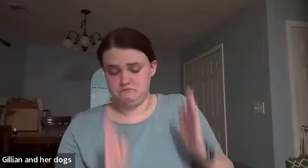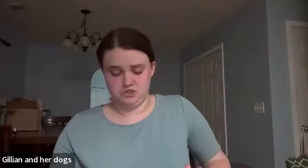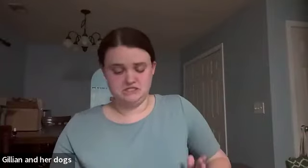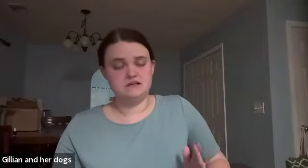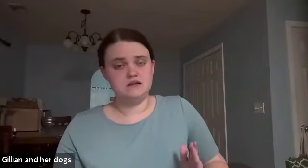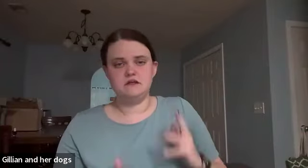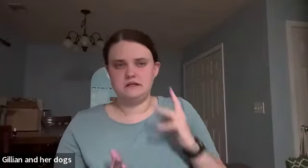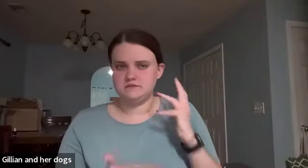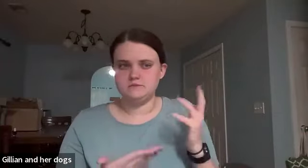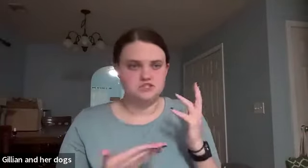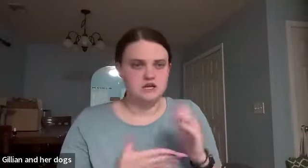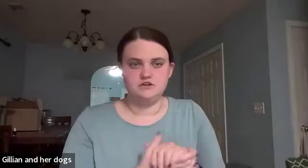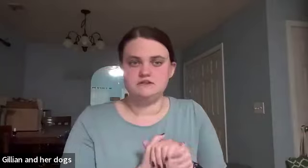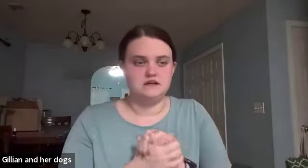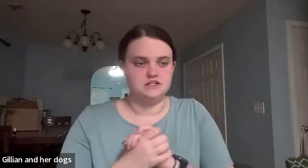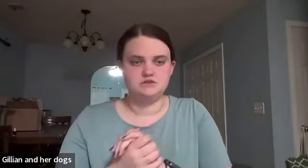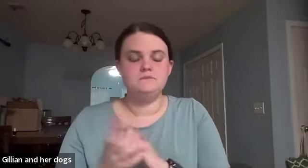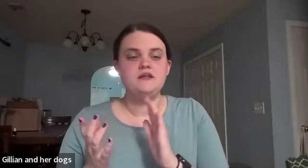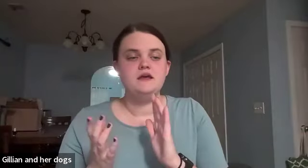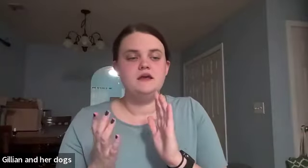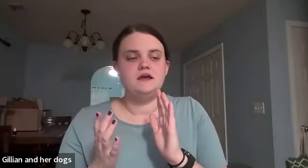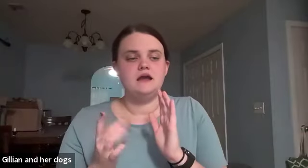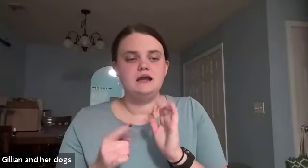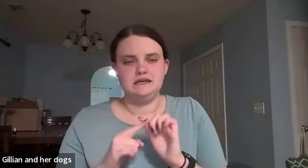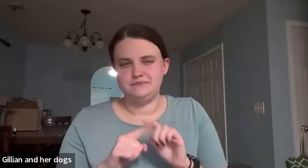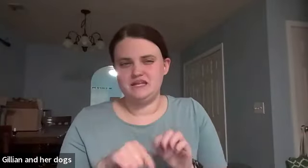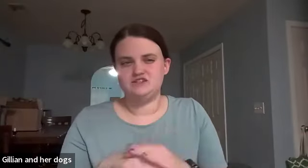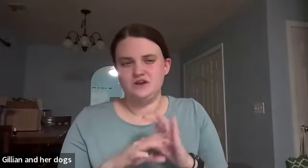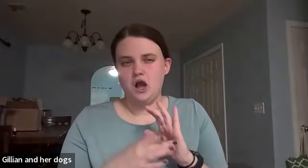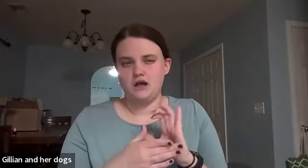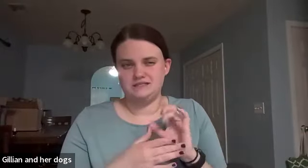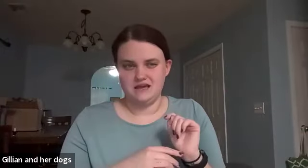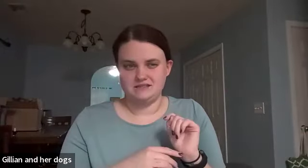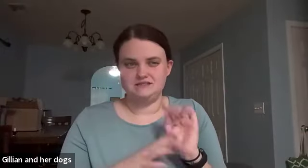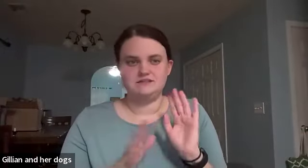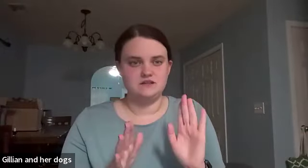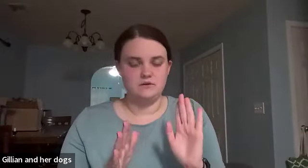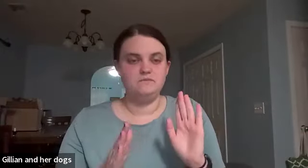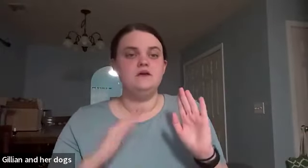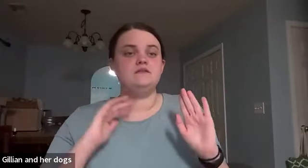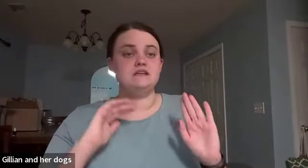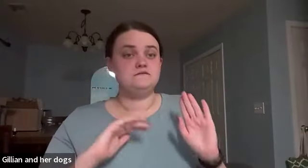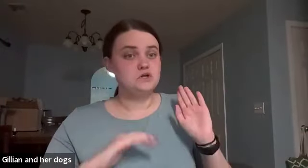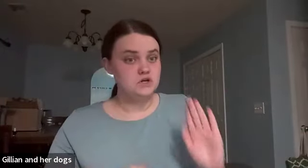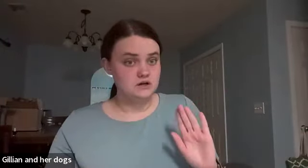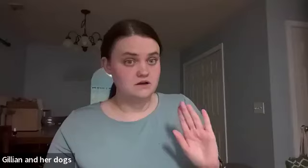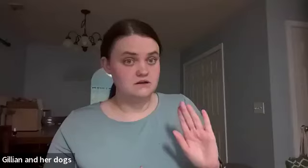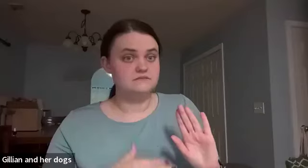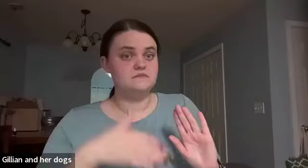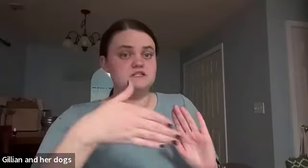the person sign, they sometimes just kind of do this sign in general. Again, depends on the context. So the sign for cook is